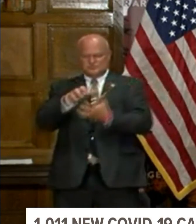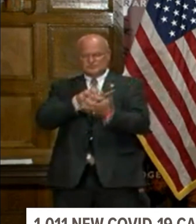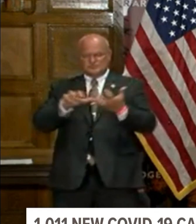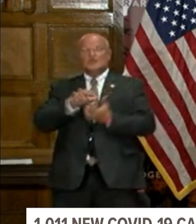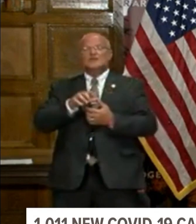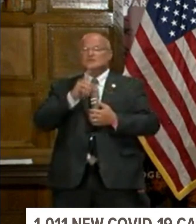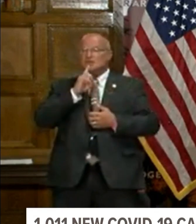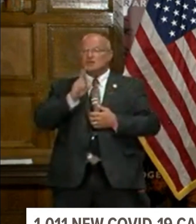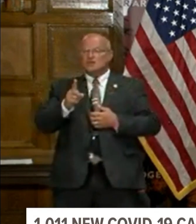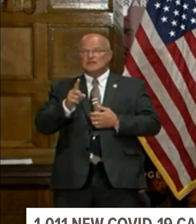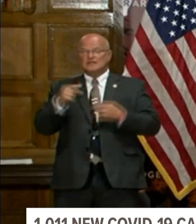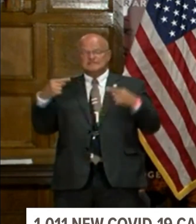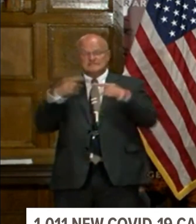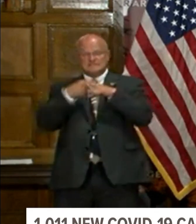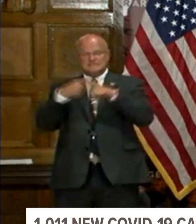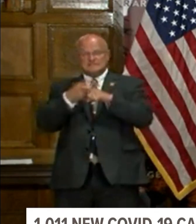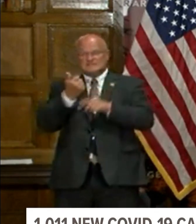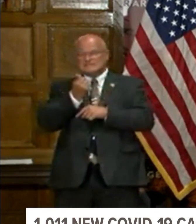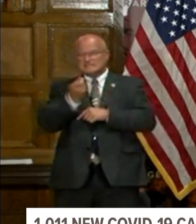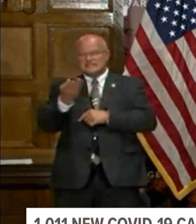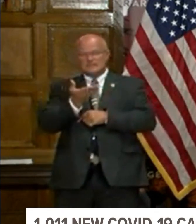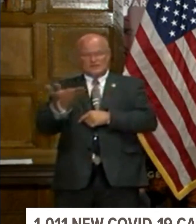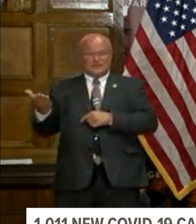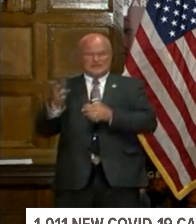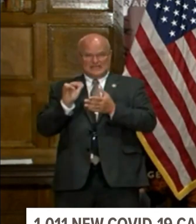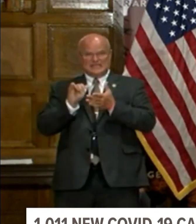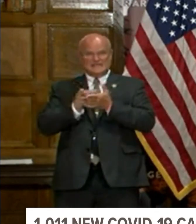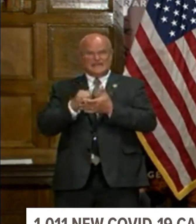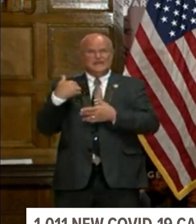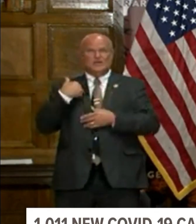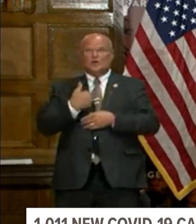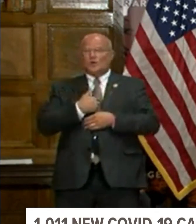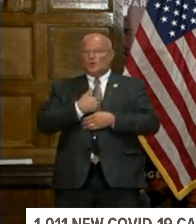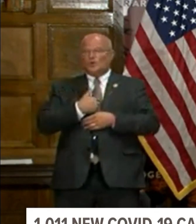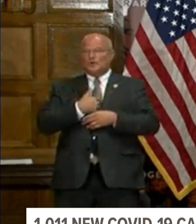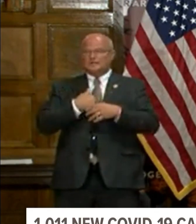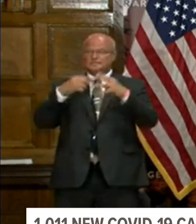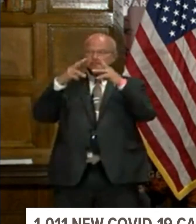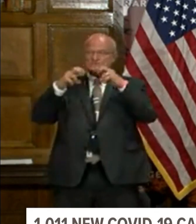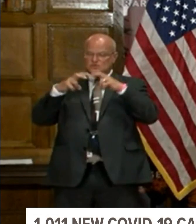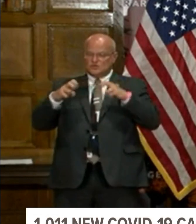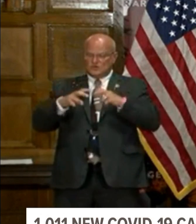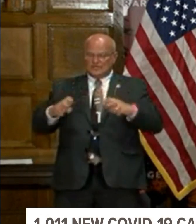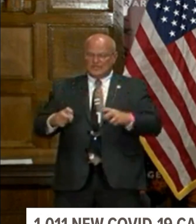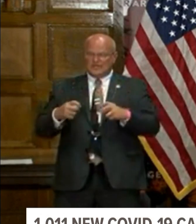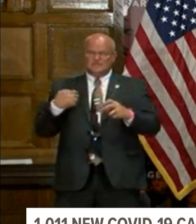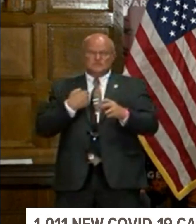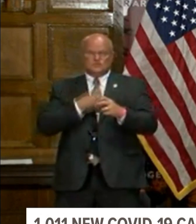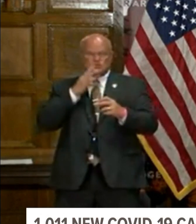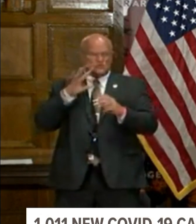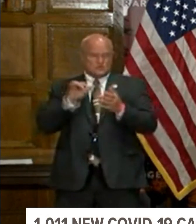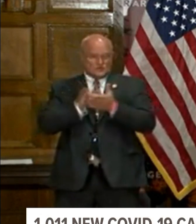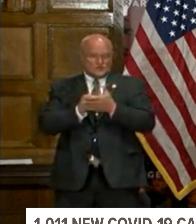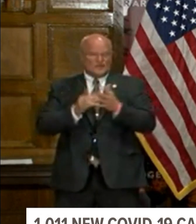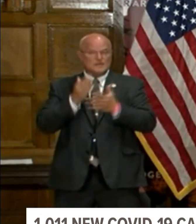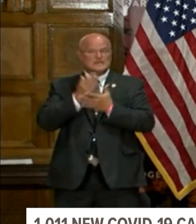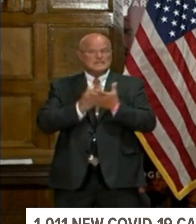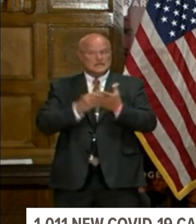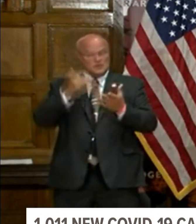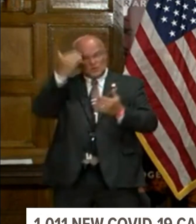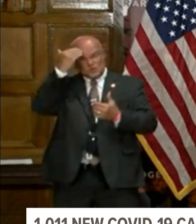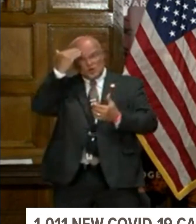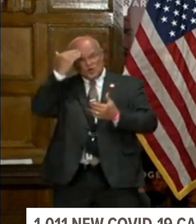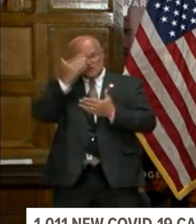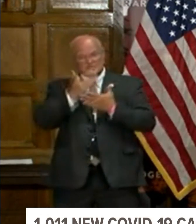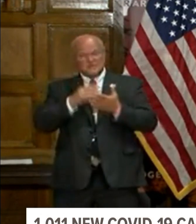in general, it's a confluence of a number of little factors that we're sorting out as we're getting these patients. But some of these were known to